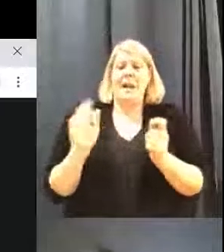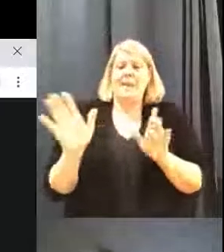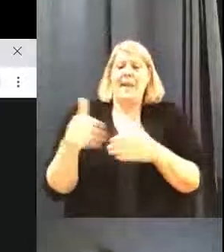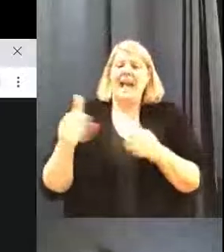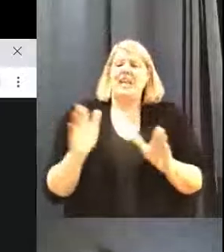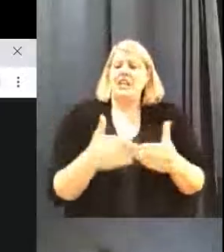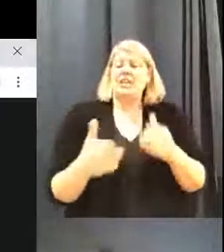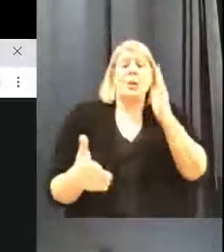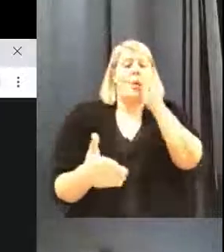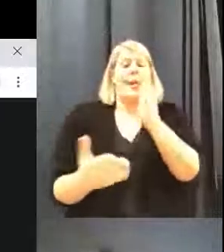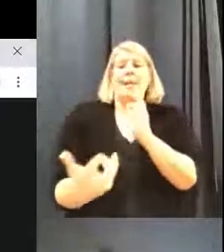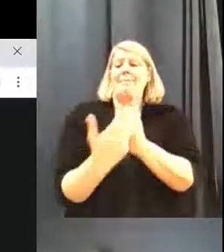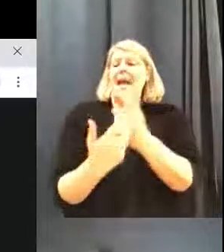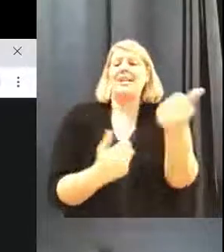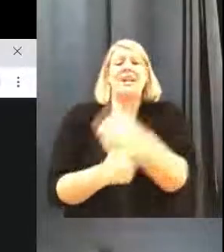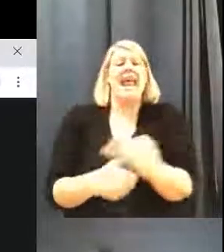budget.